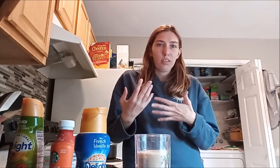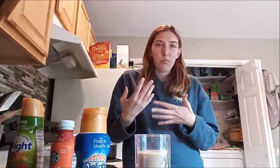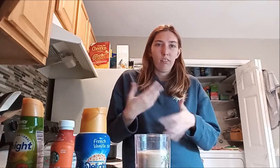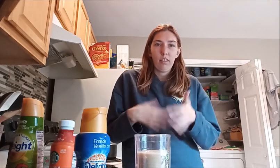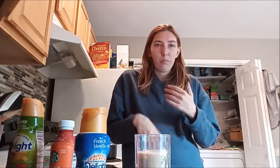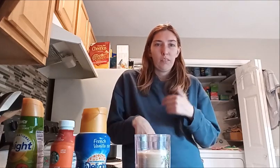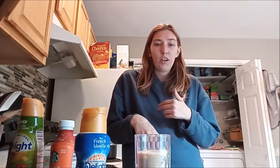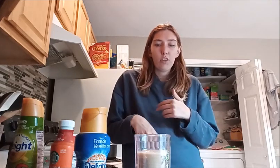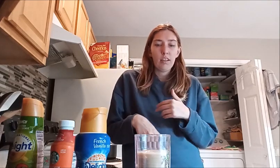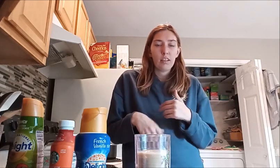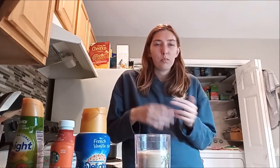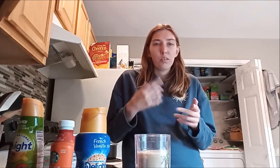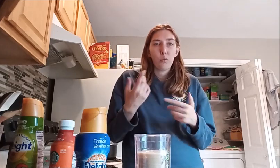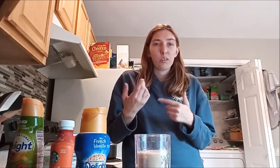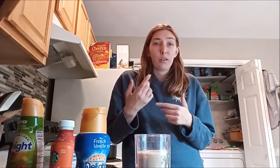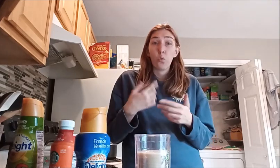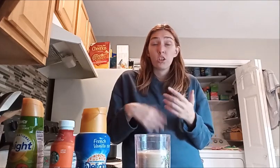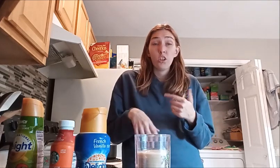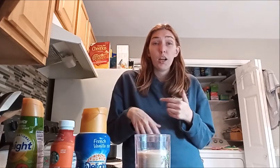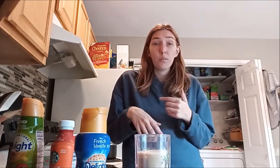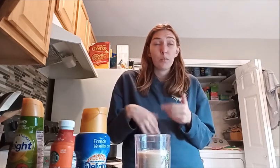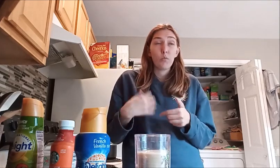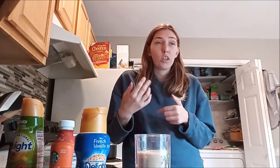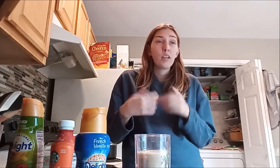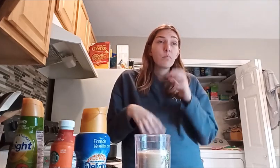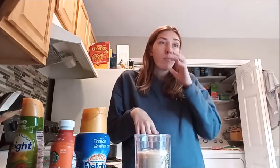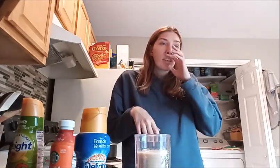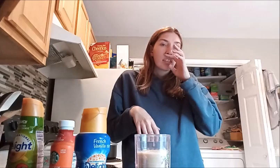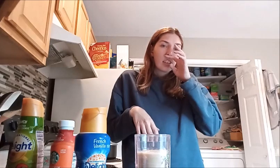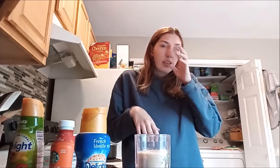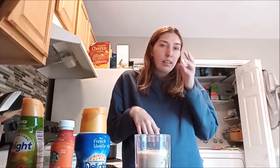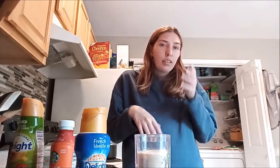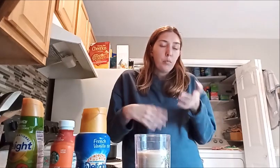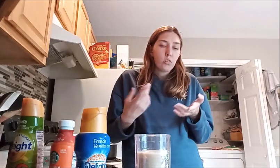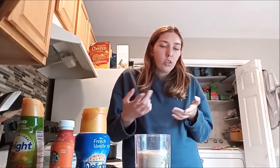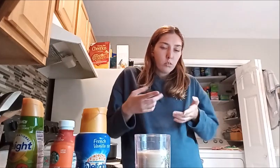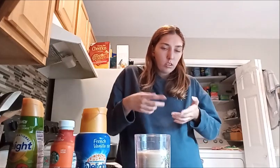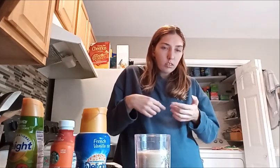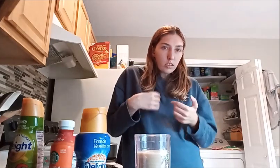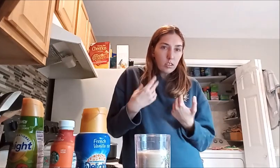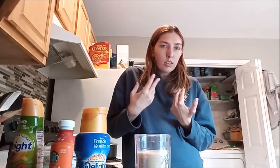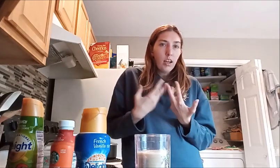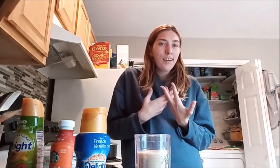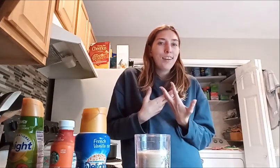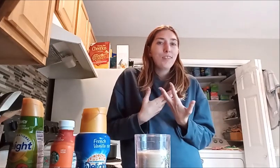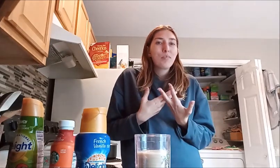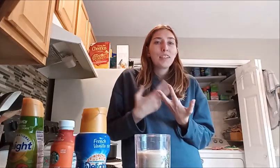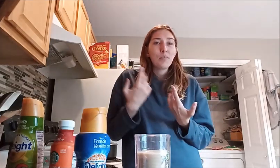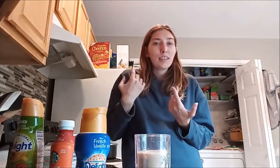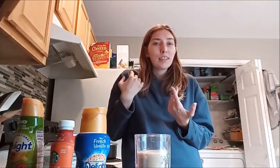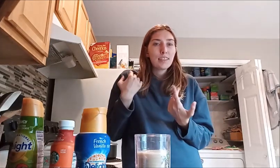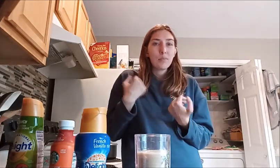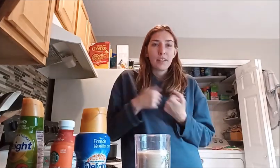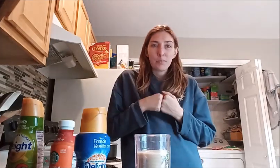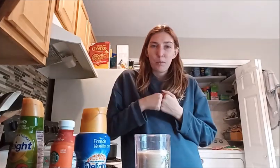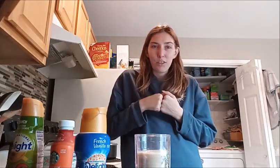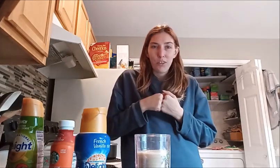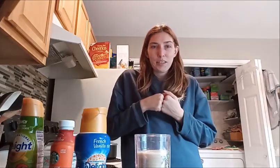and I'm going to be working my course a lot when I'm in Florida. And then I'm also gonna be surprising my brother for his birthday,